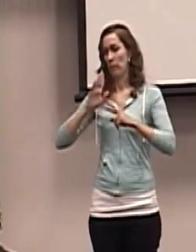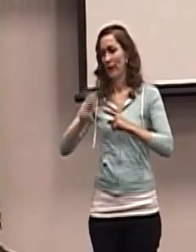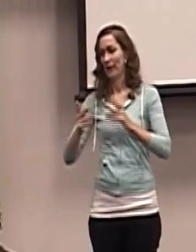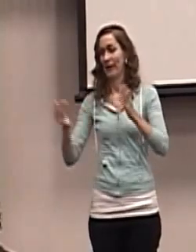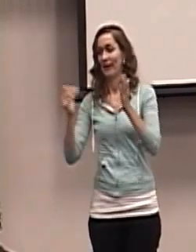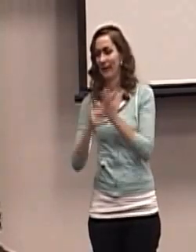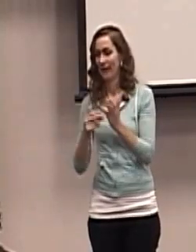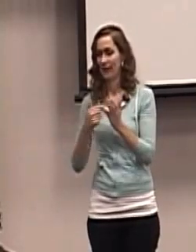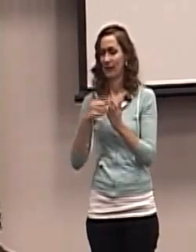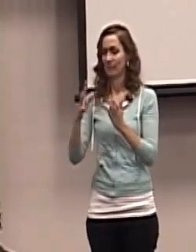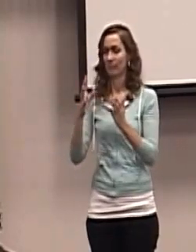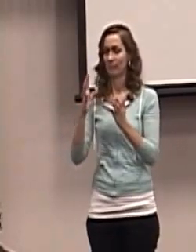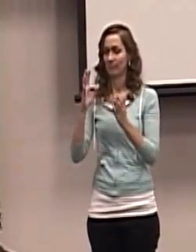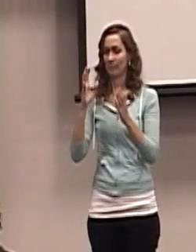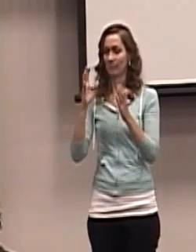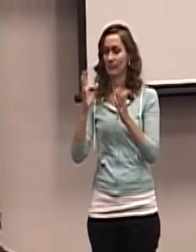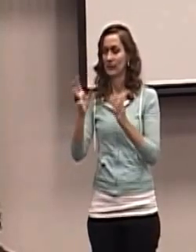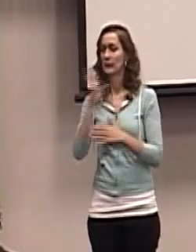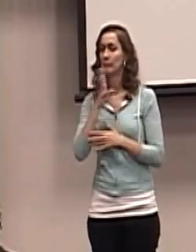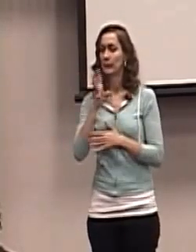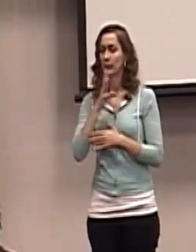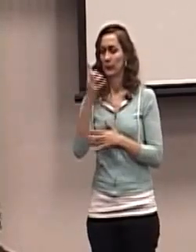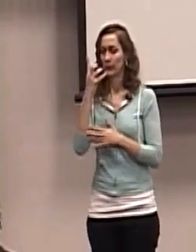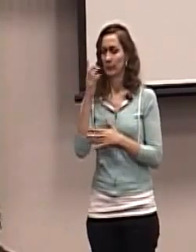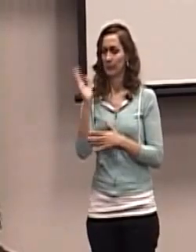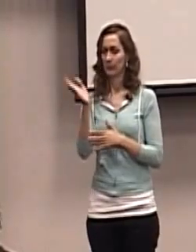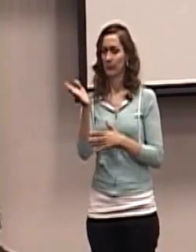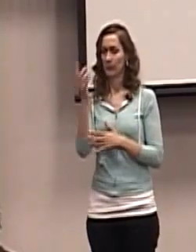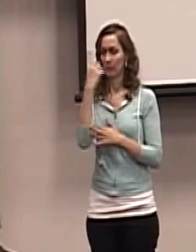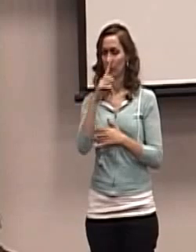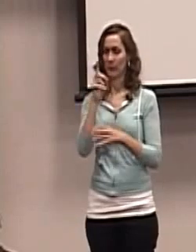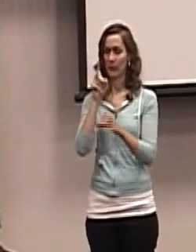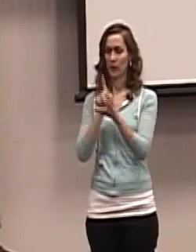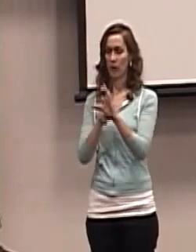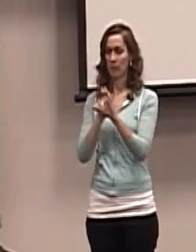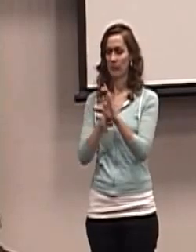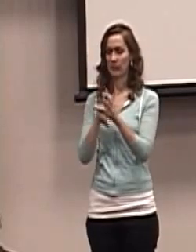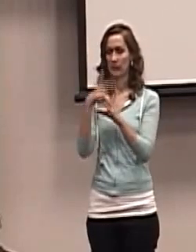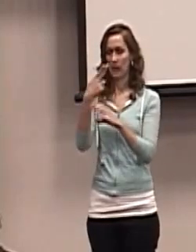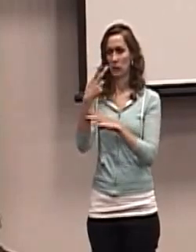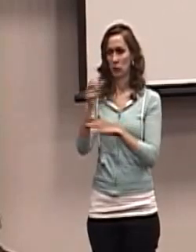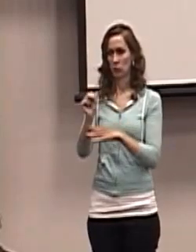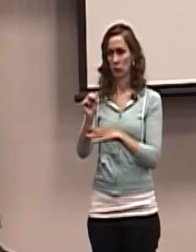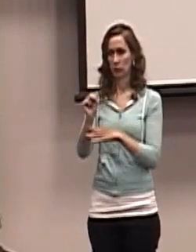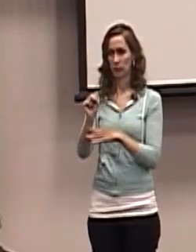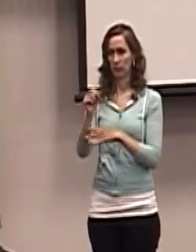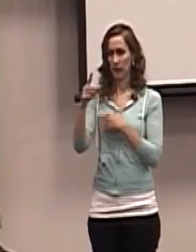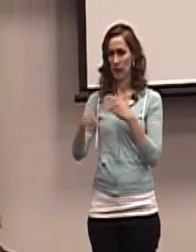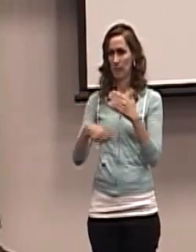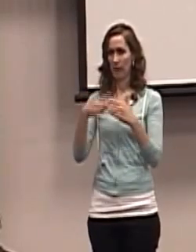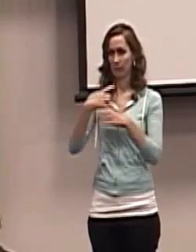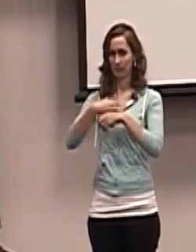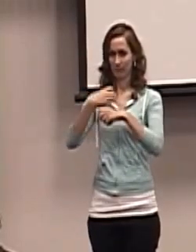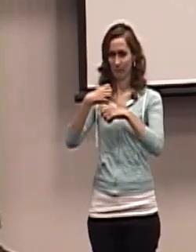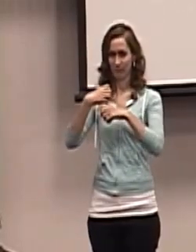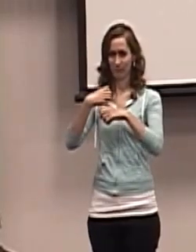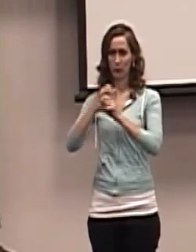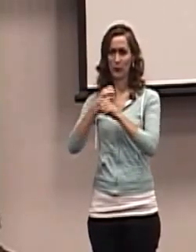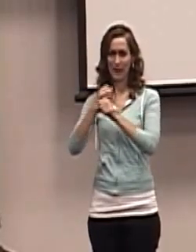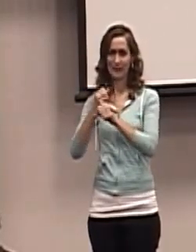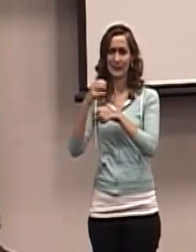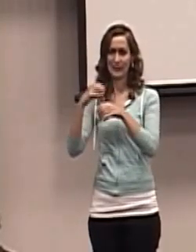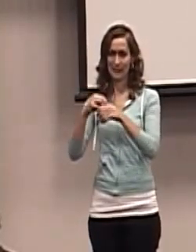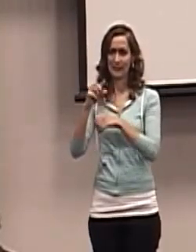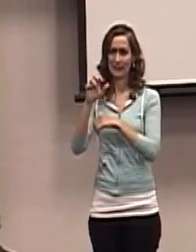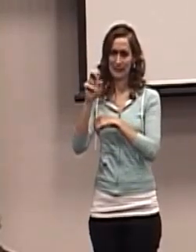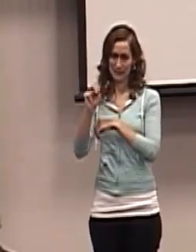school there in Harare on the question of creation in Genesis. So that the point I'm